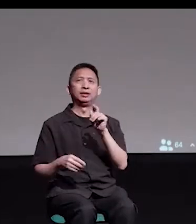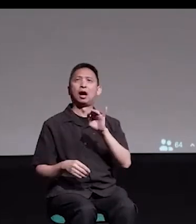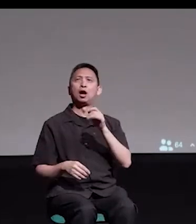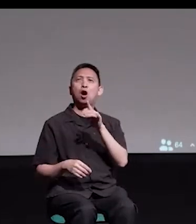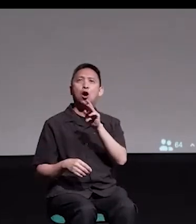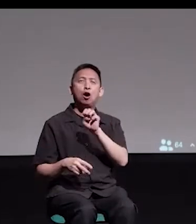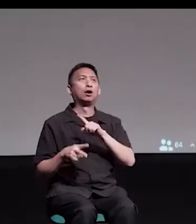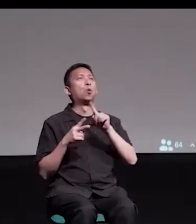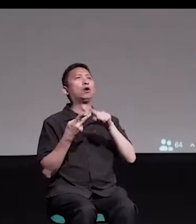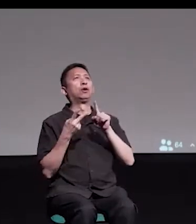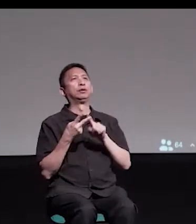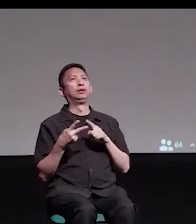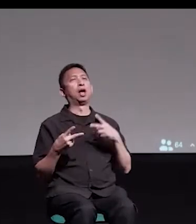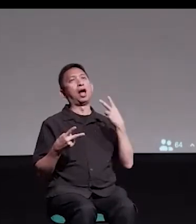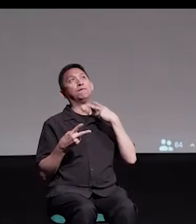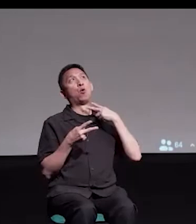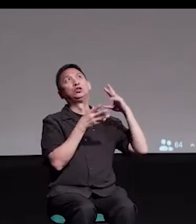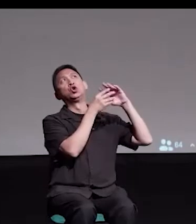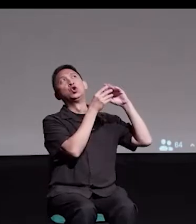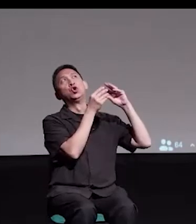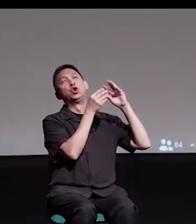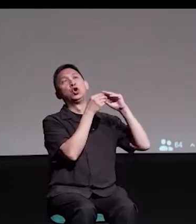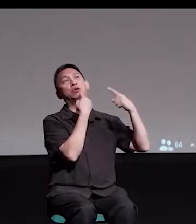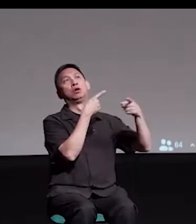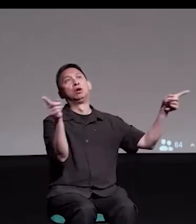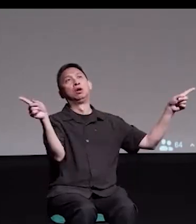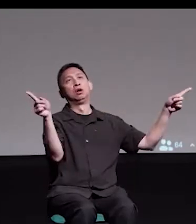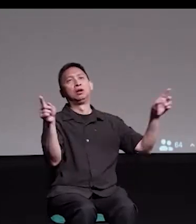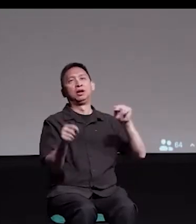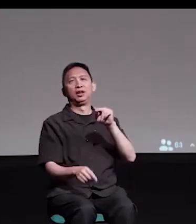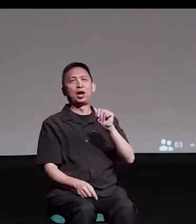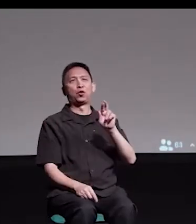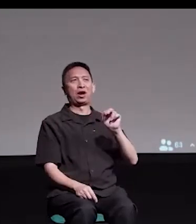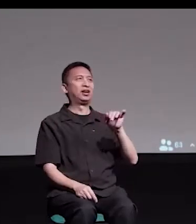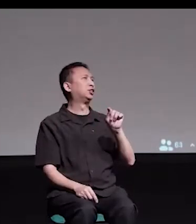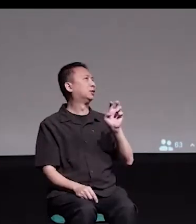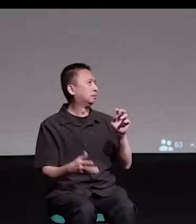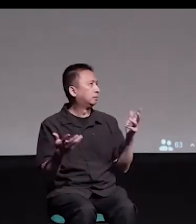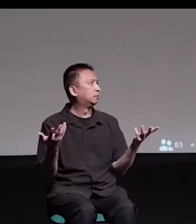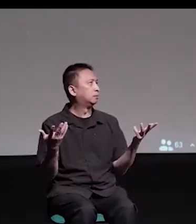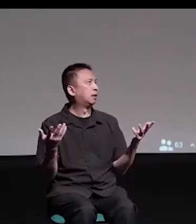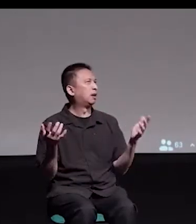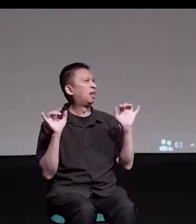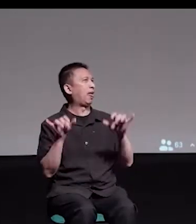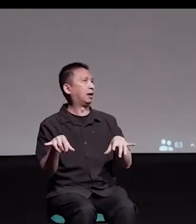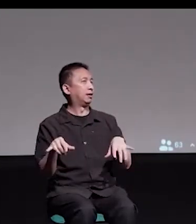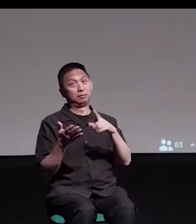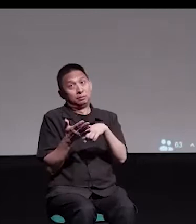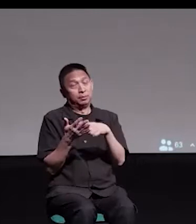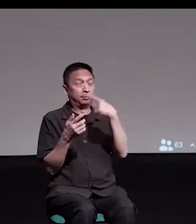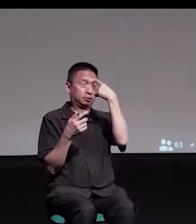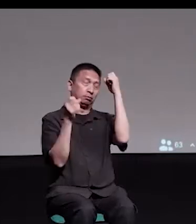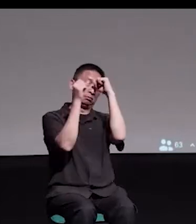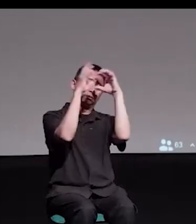that initially, it sort of frees up my mind to work on telling the story visually or